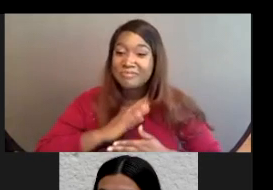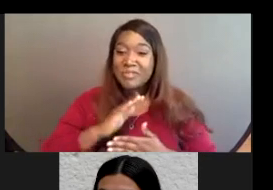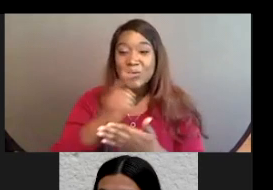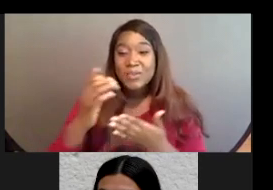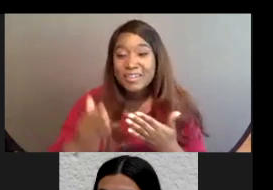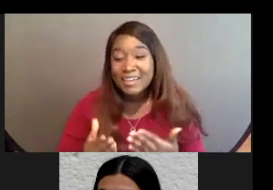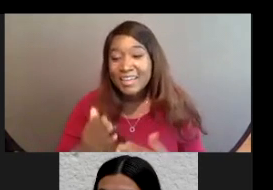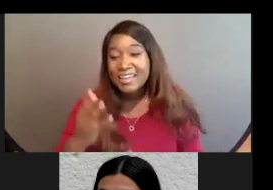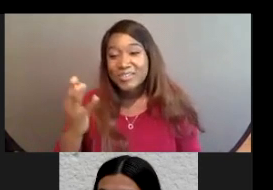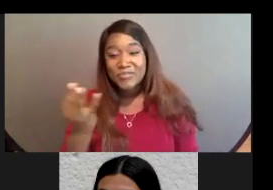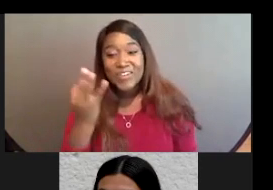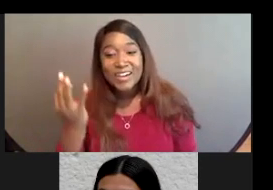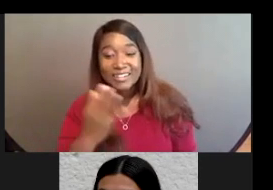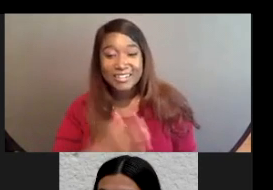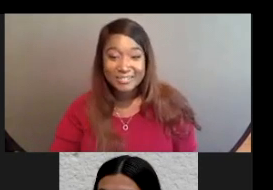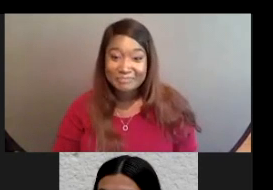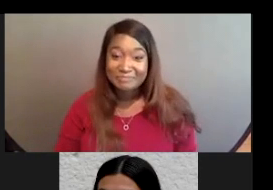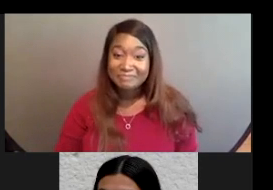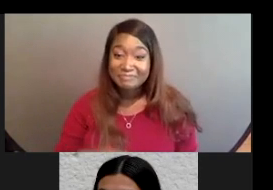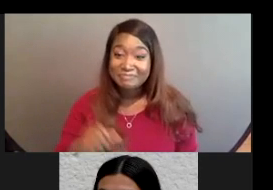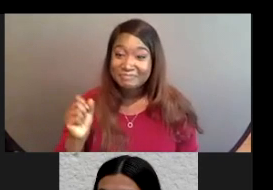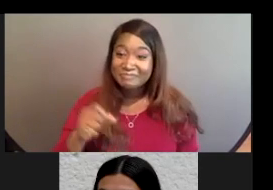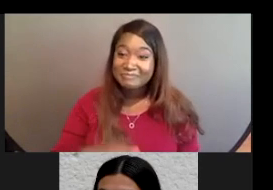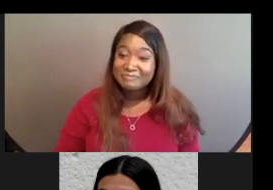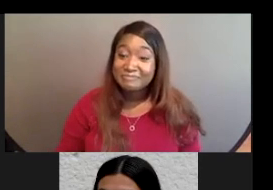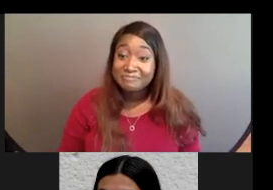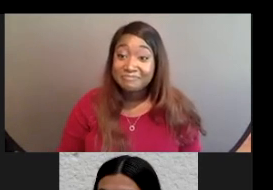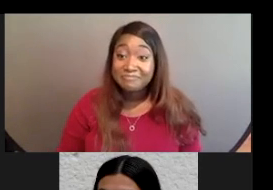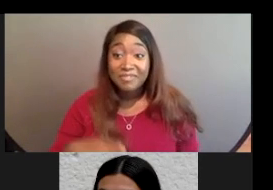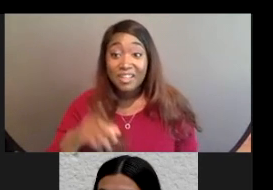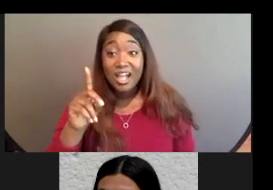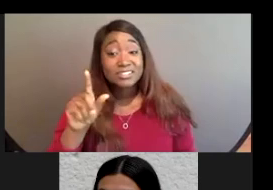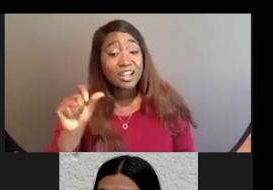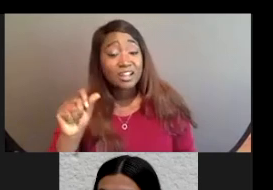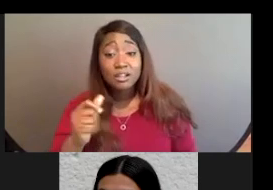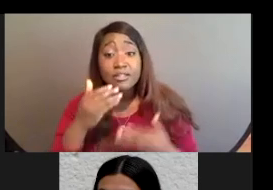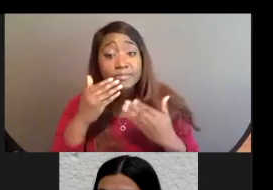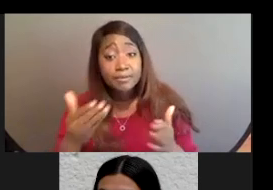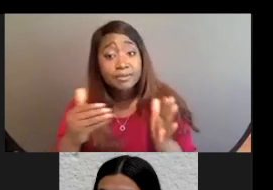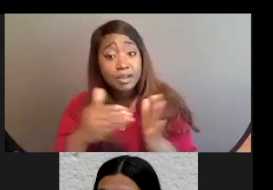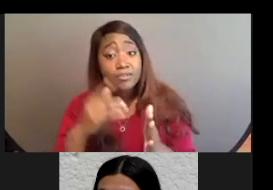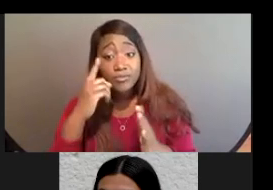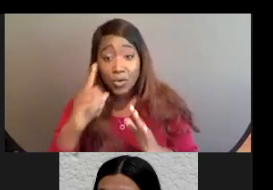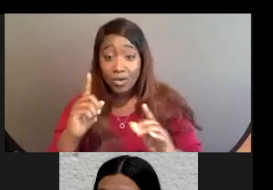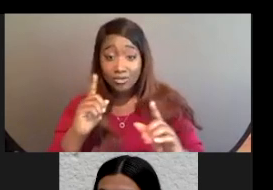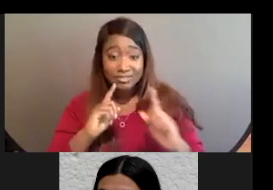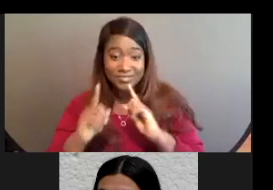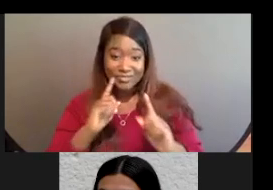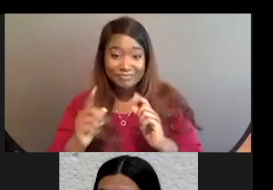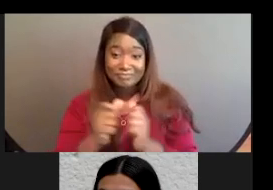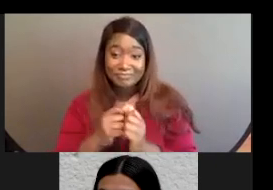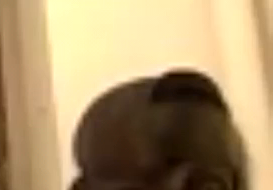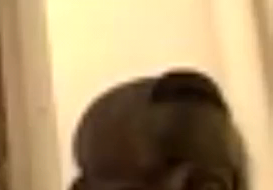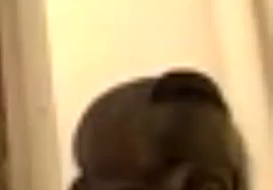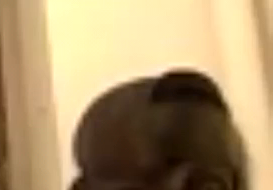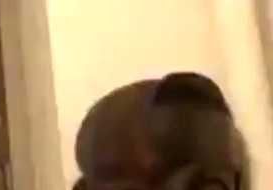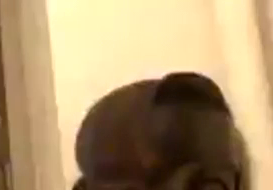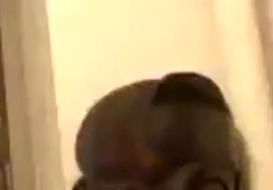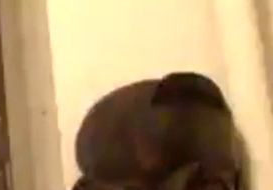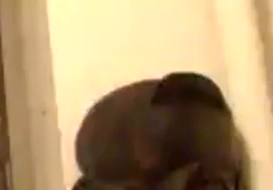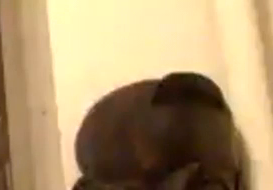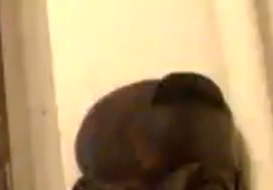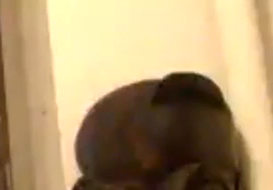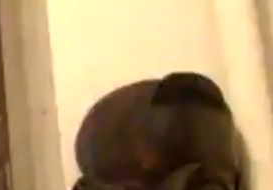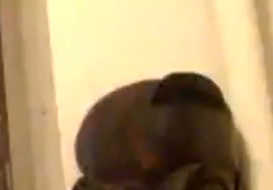Friday. Yeah. Thank you all. And I just want to thank you for being in conversation with me. I saw this as like, you know, a lot of my talking,